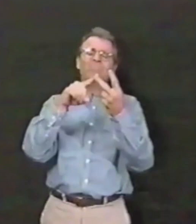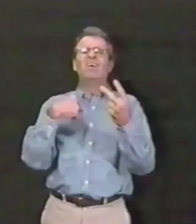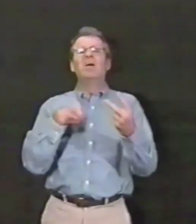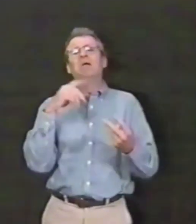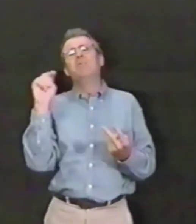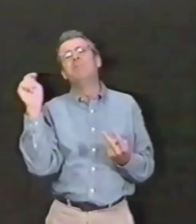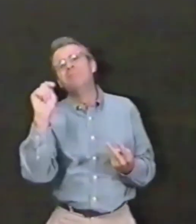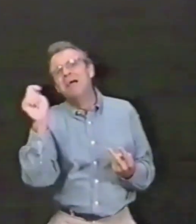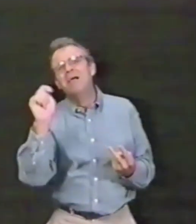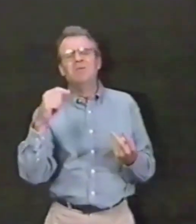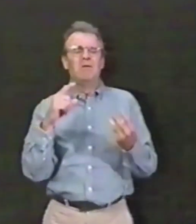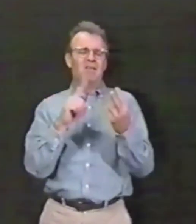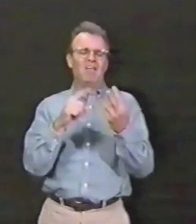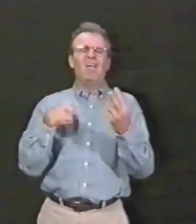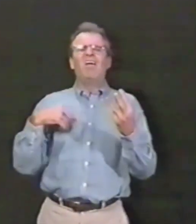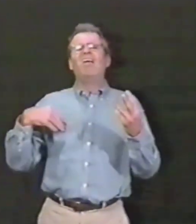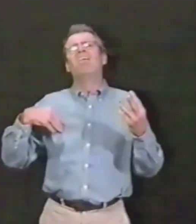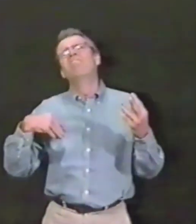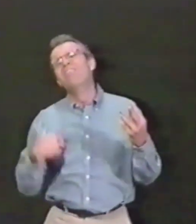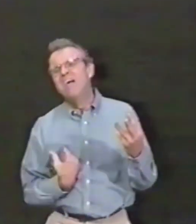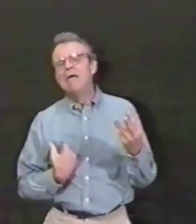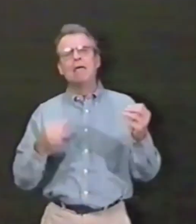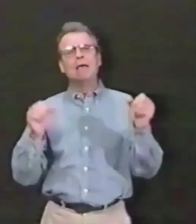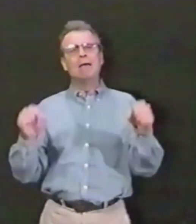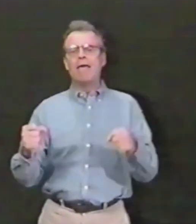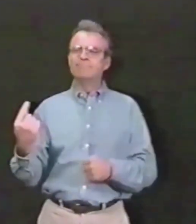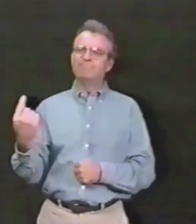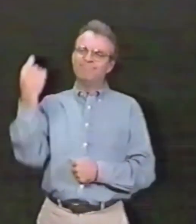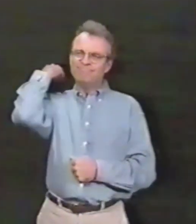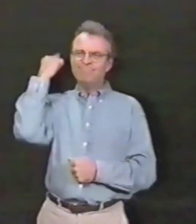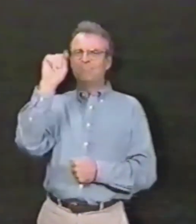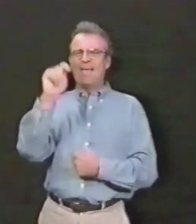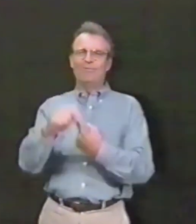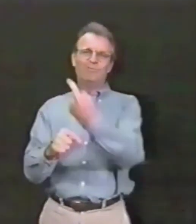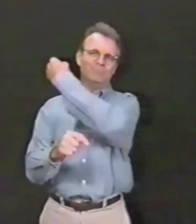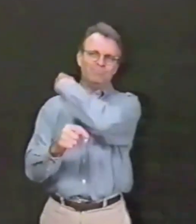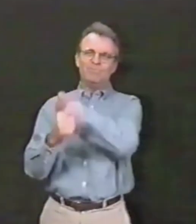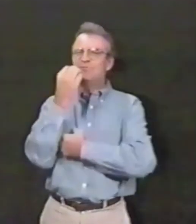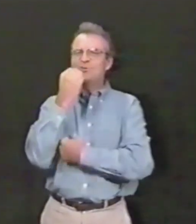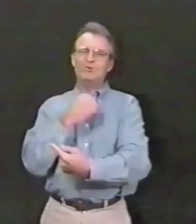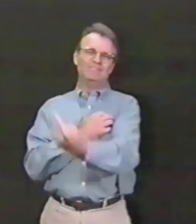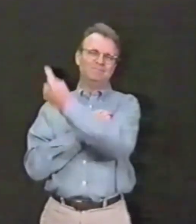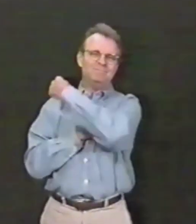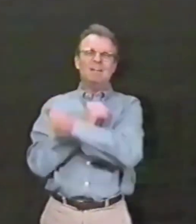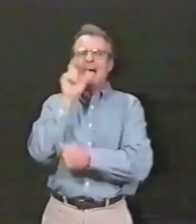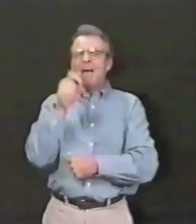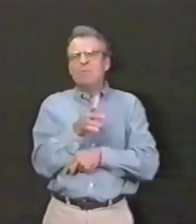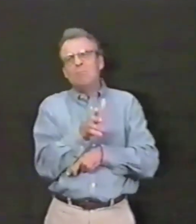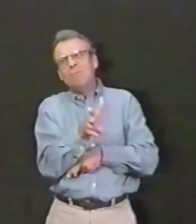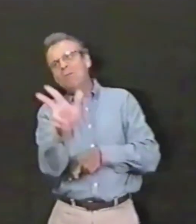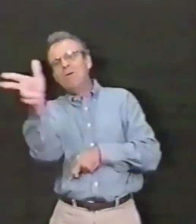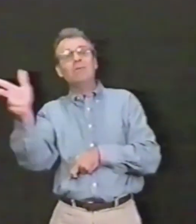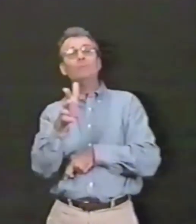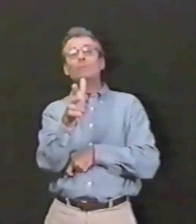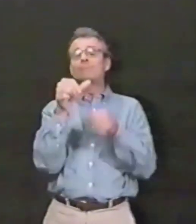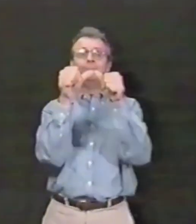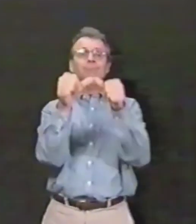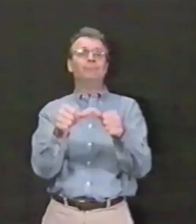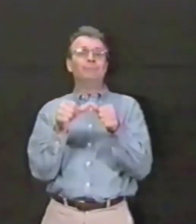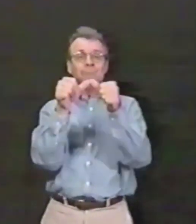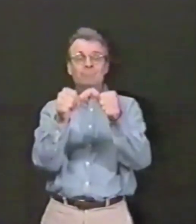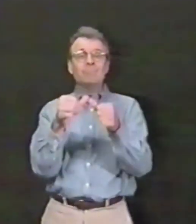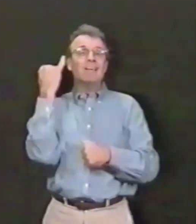because then they start complaining that they need to go to the bathroom and they're tired. But an RV, I just point to the back and they